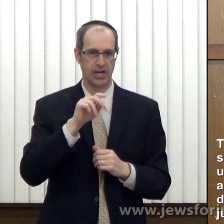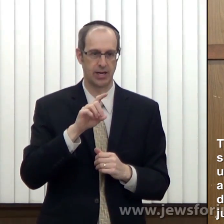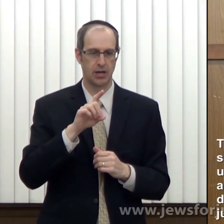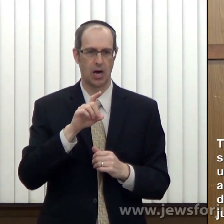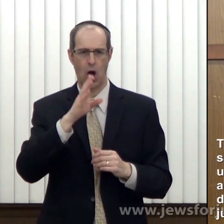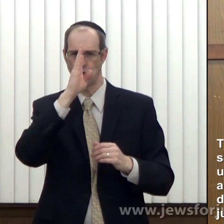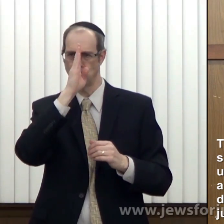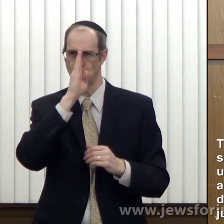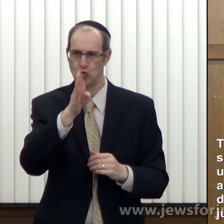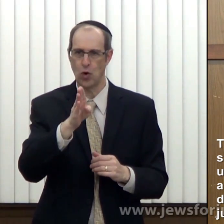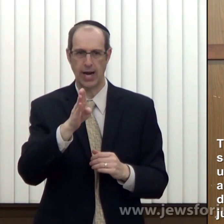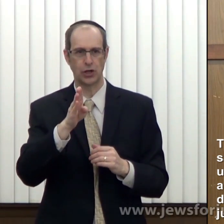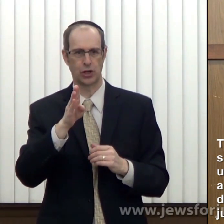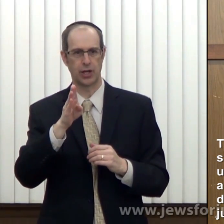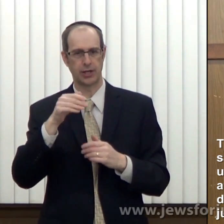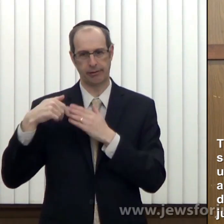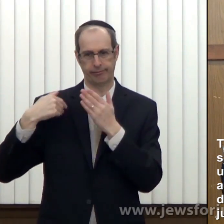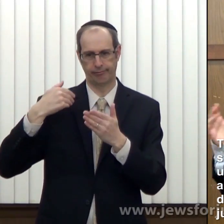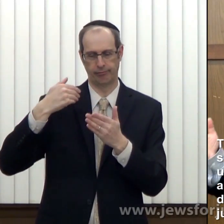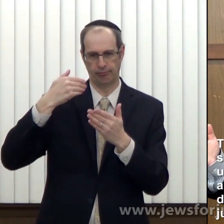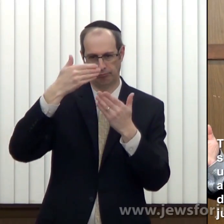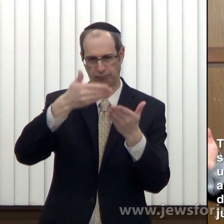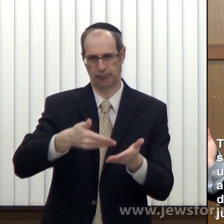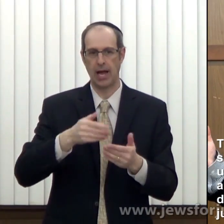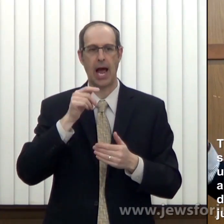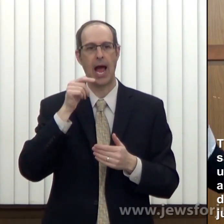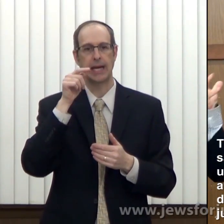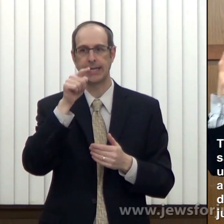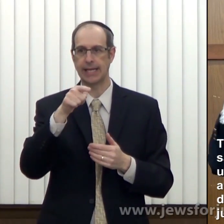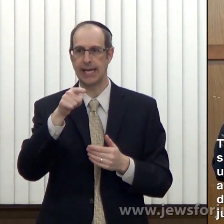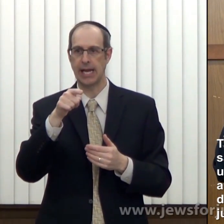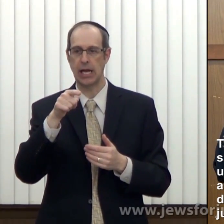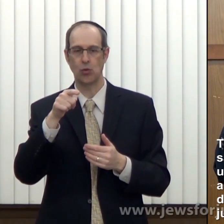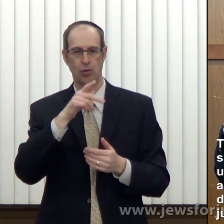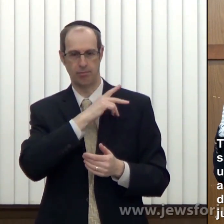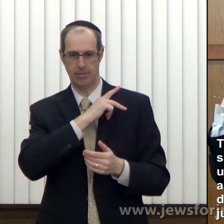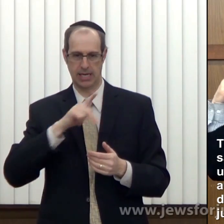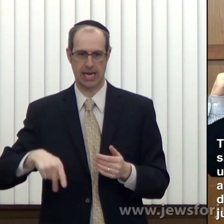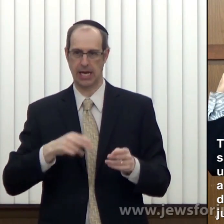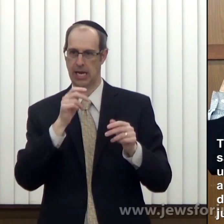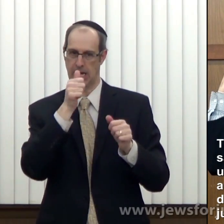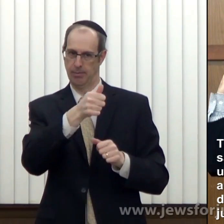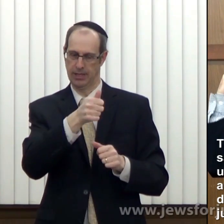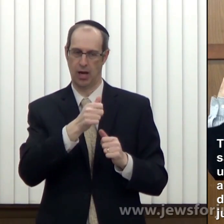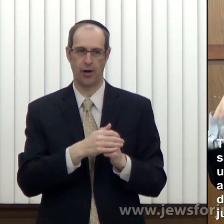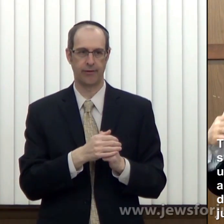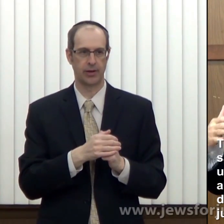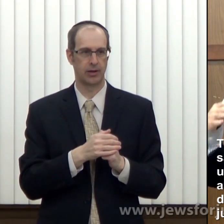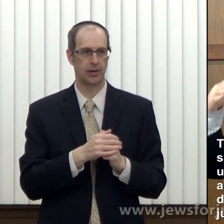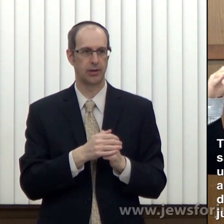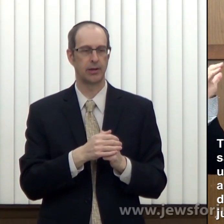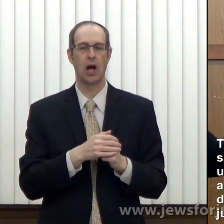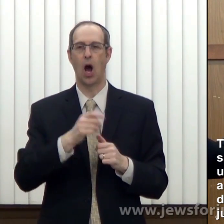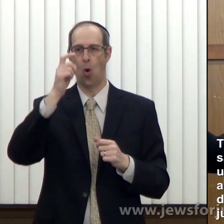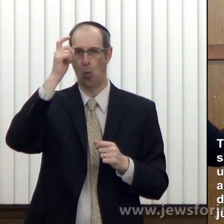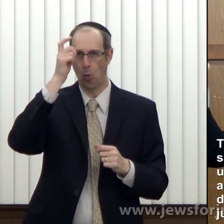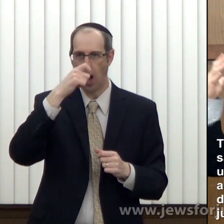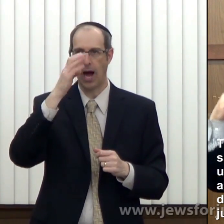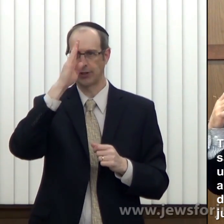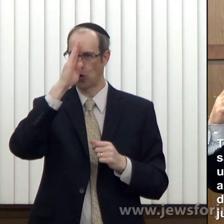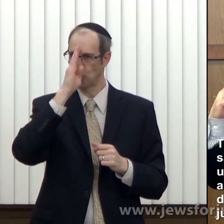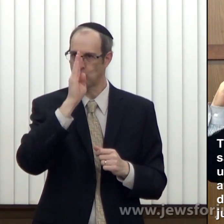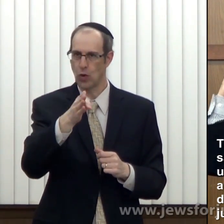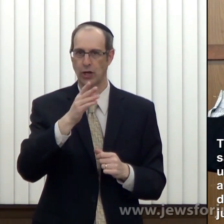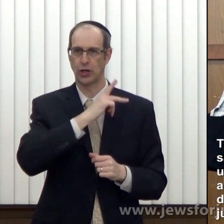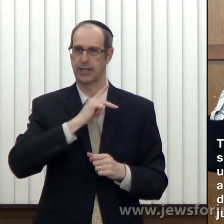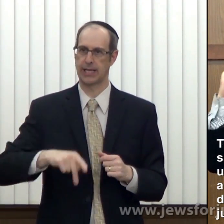branch, and he will reign as king and deal wisely. So again, a wise and righteous